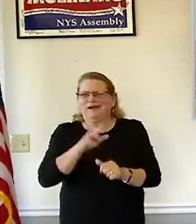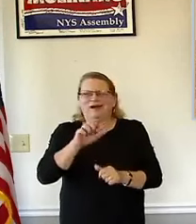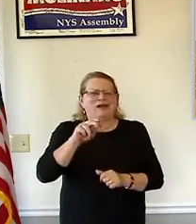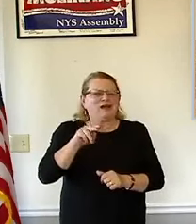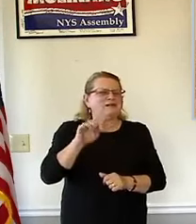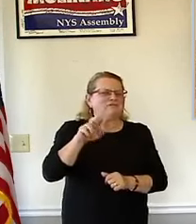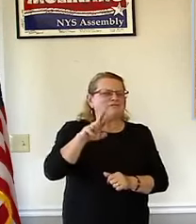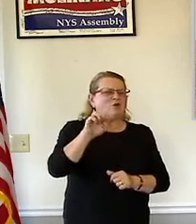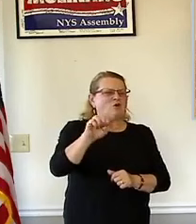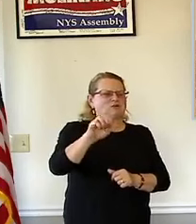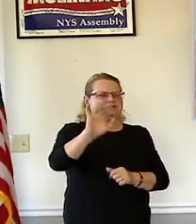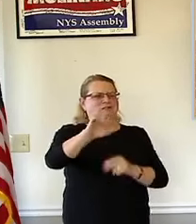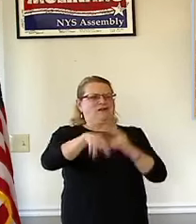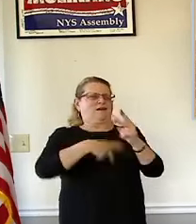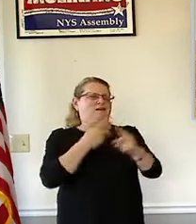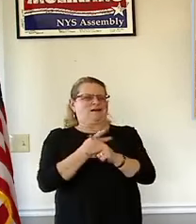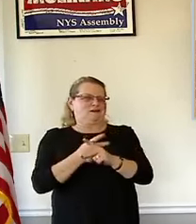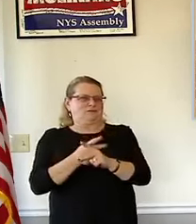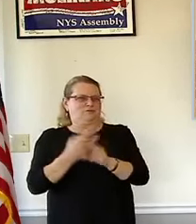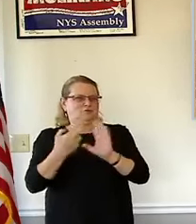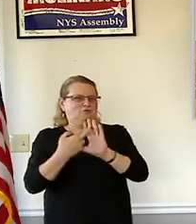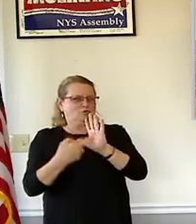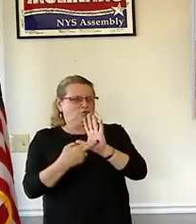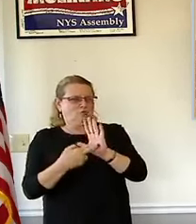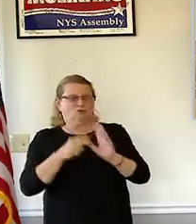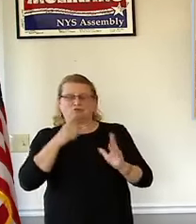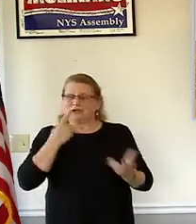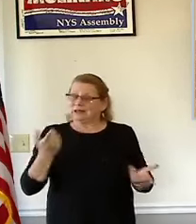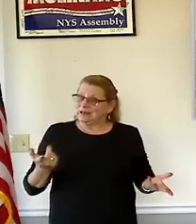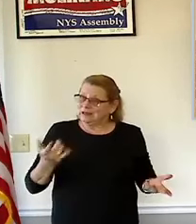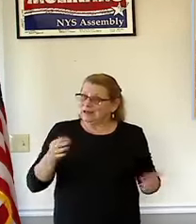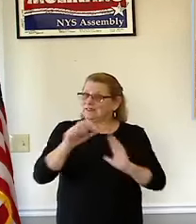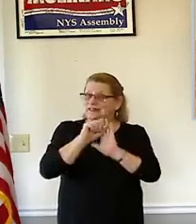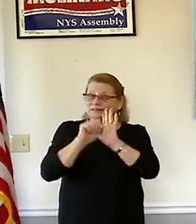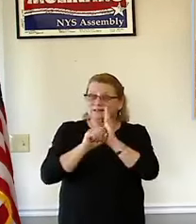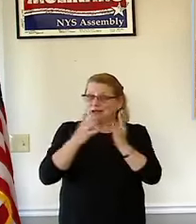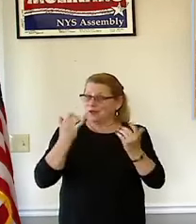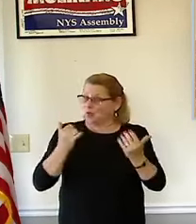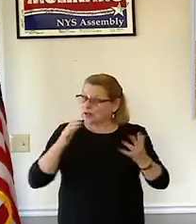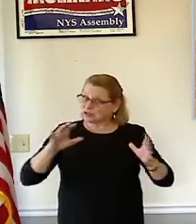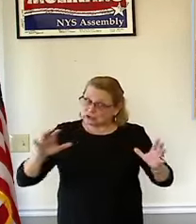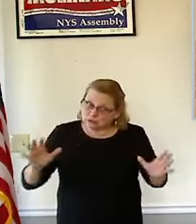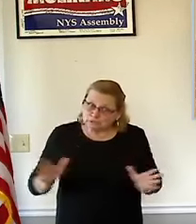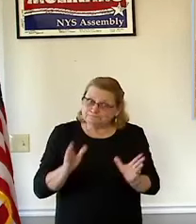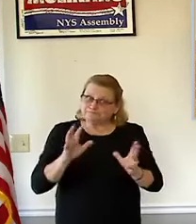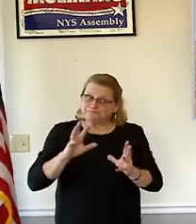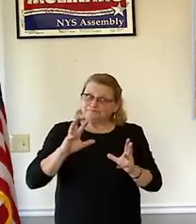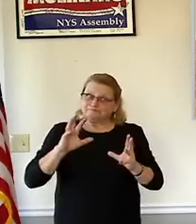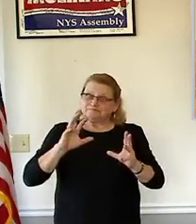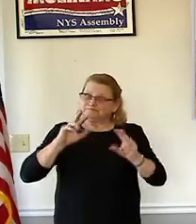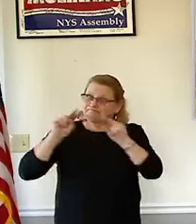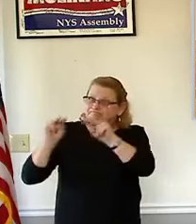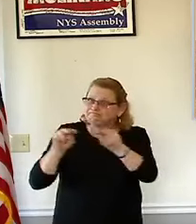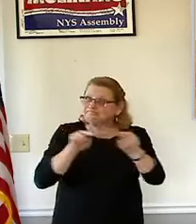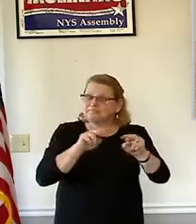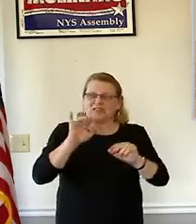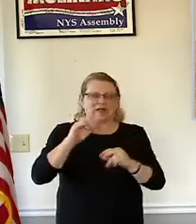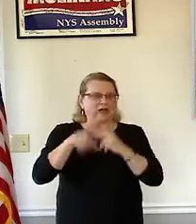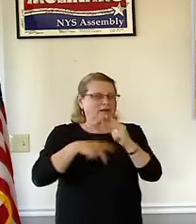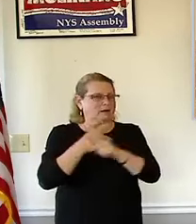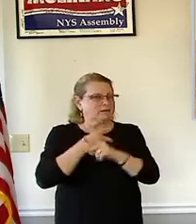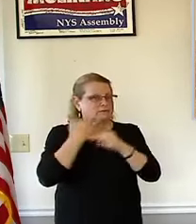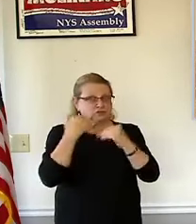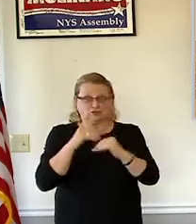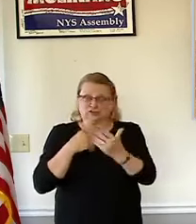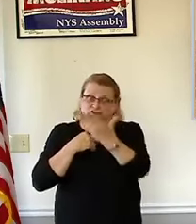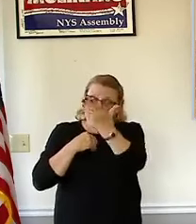So really, it's up to the state to do its job if it wishes to enforce that kind of restriction. Let's get to some of the data points